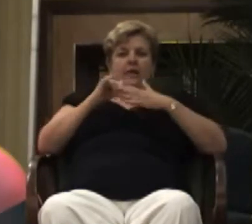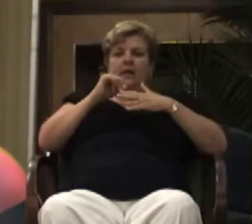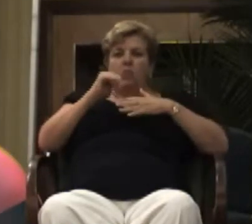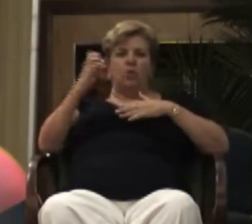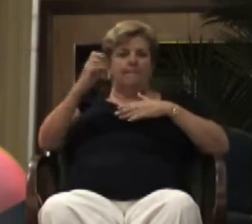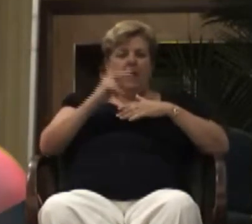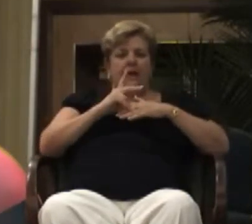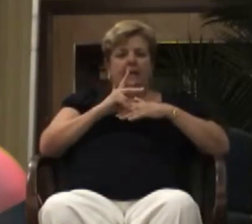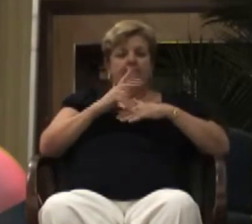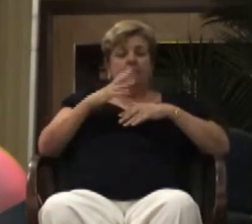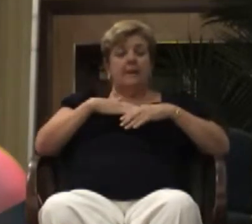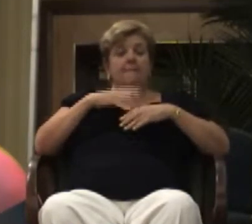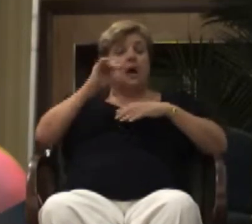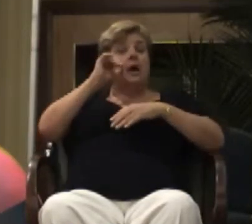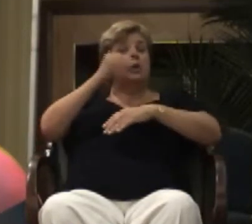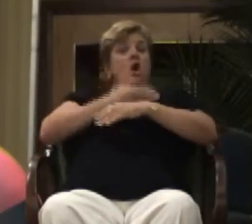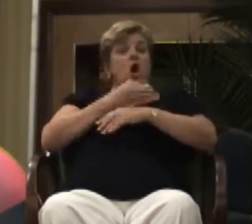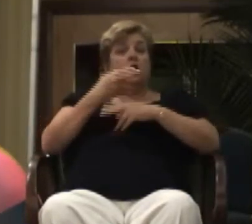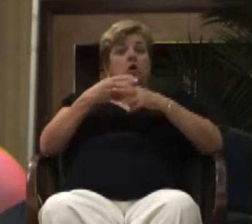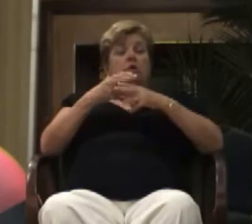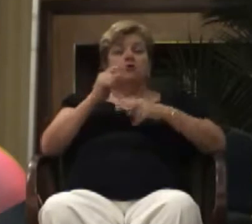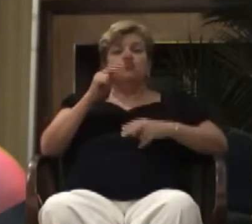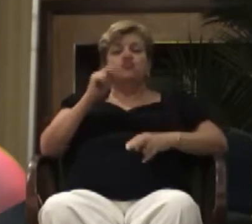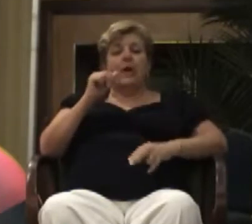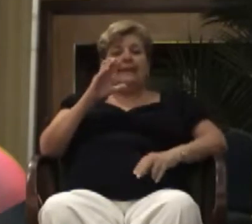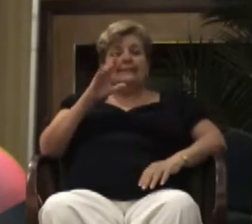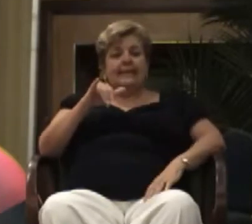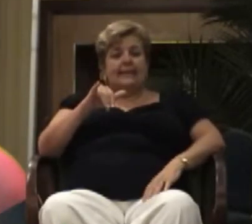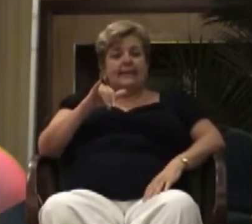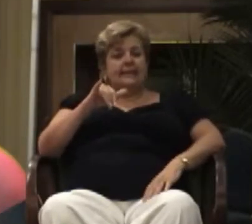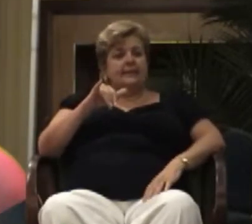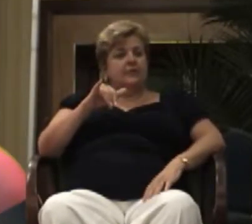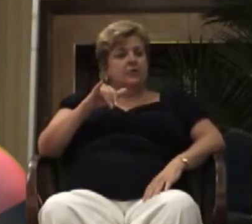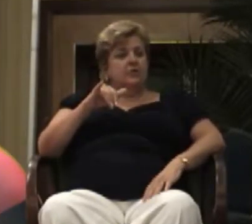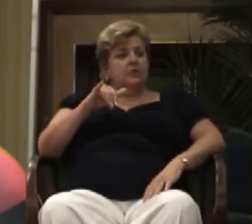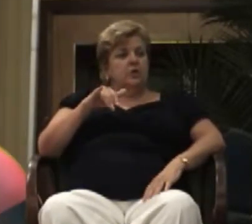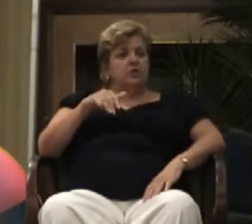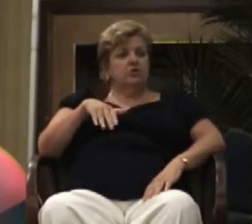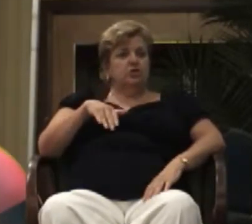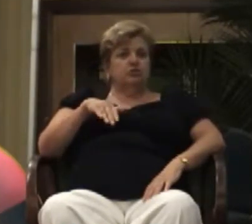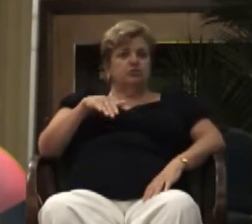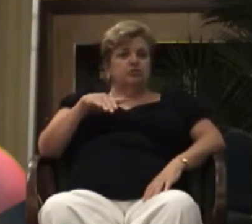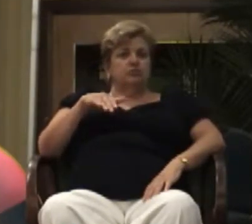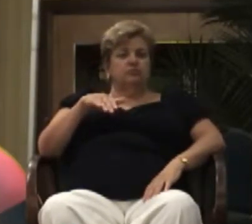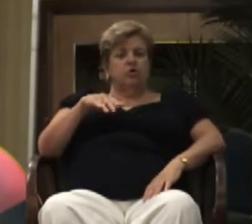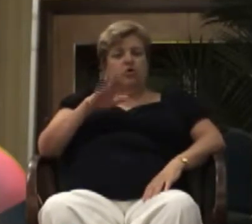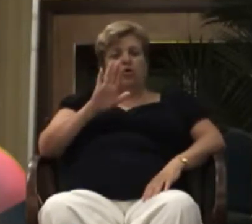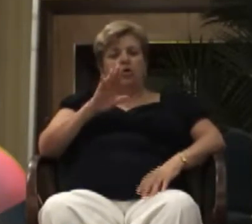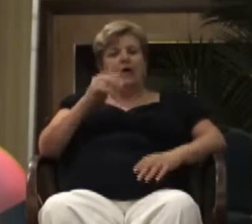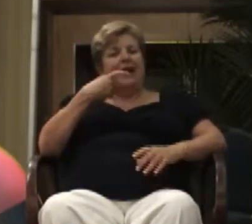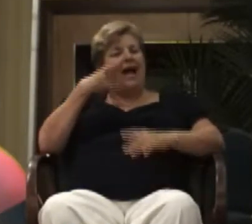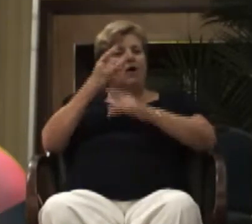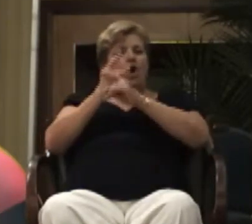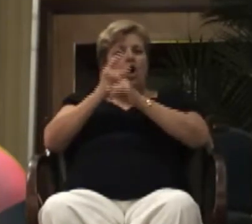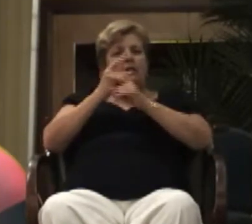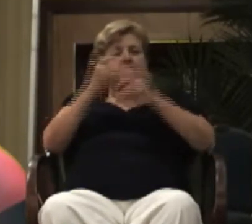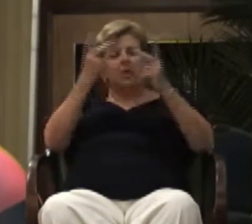daughter Tracy, she grew and grew and grew in her alcoholism, and she got sober and met a man